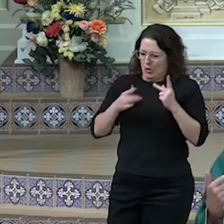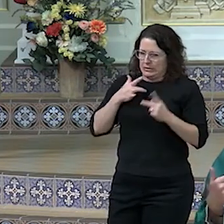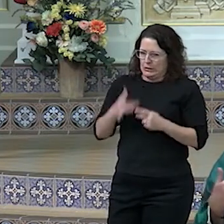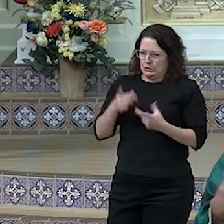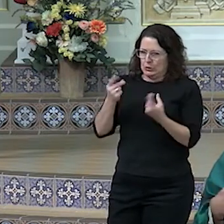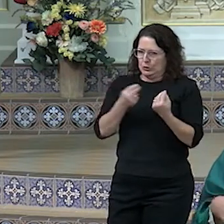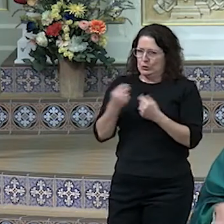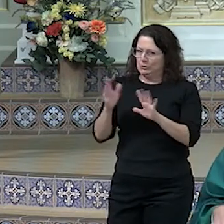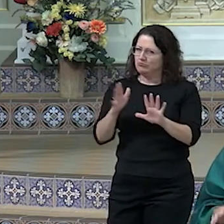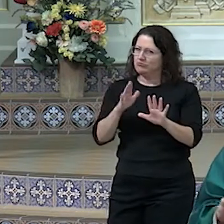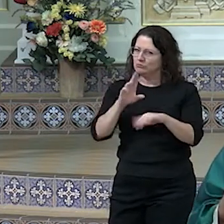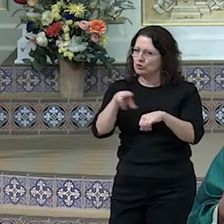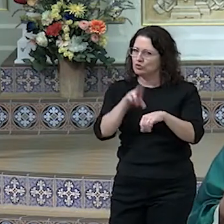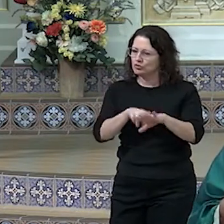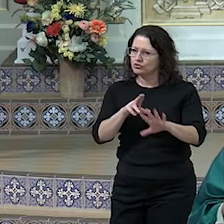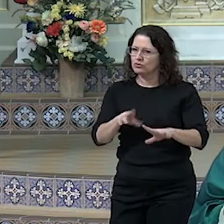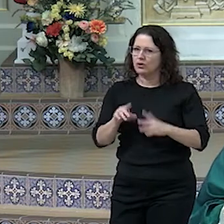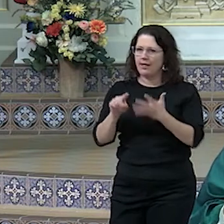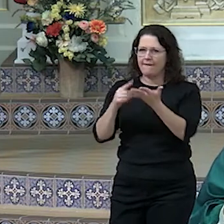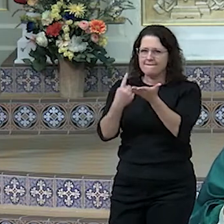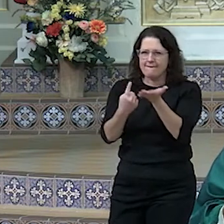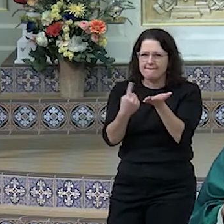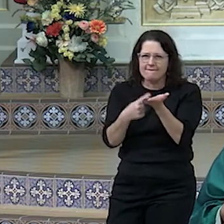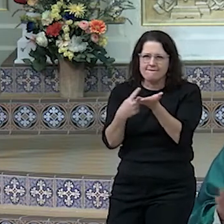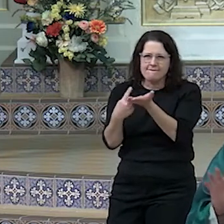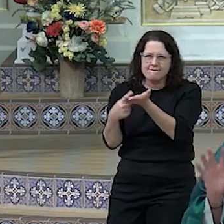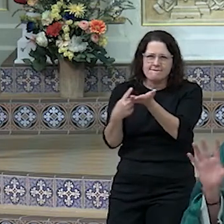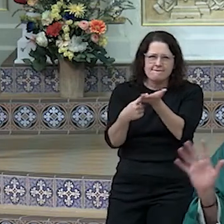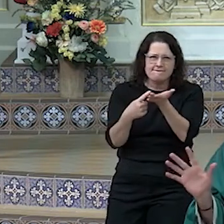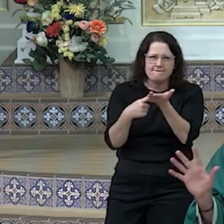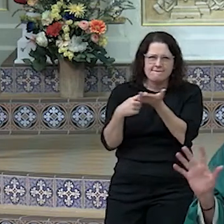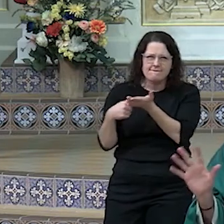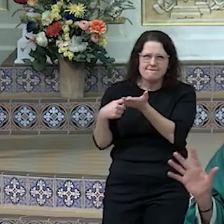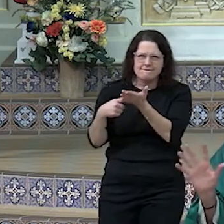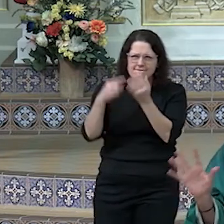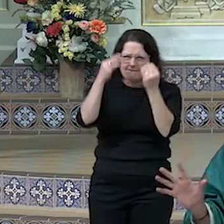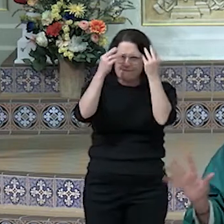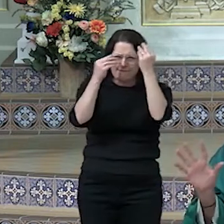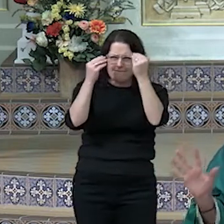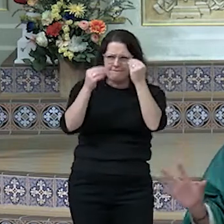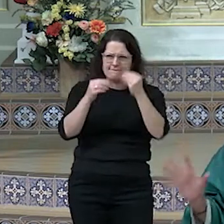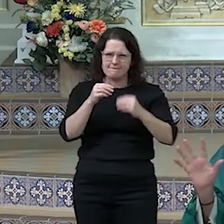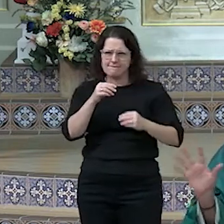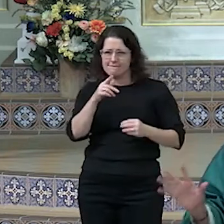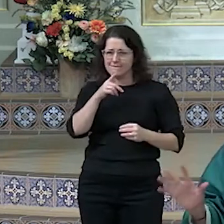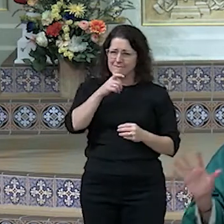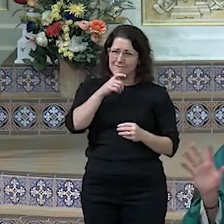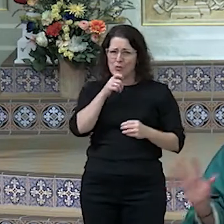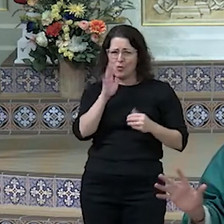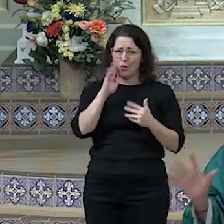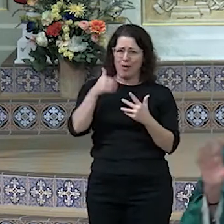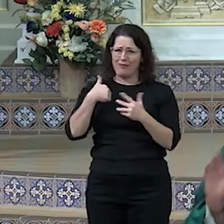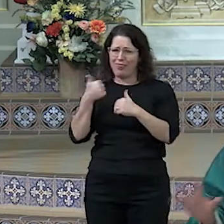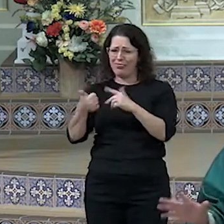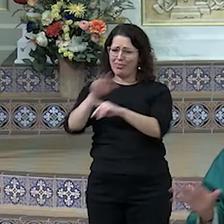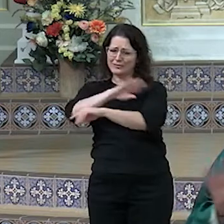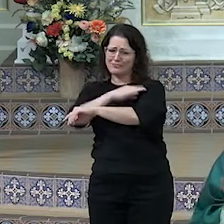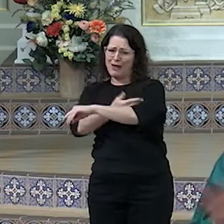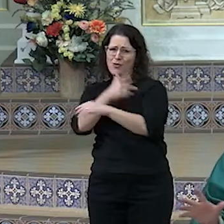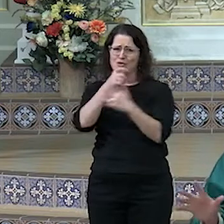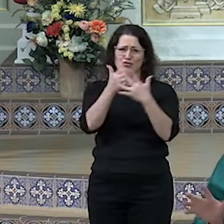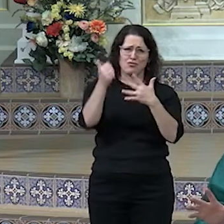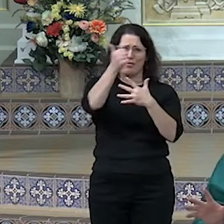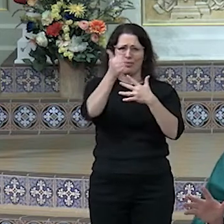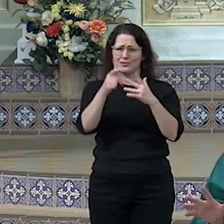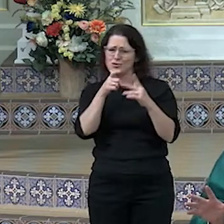start thinking and talking about who's going to have what position of power when he comes